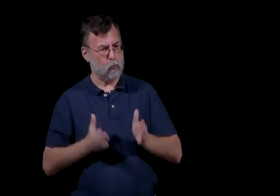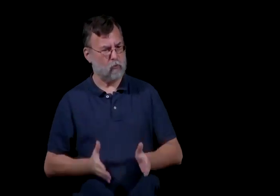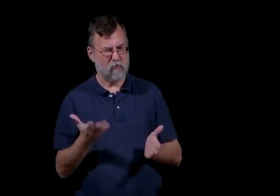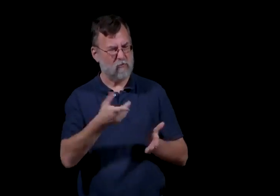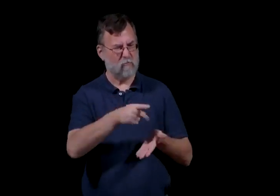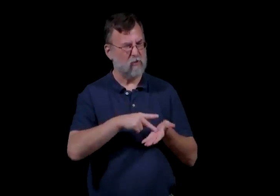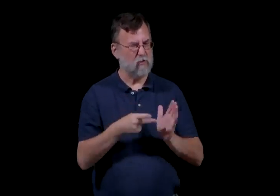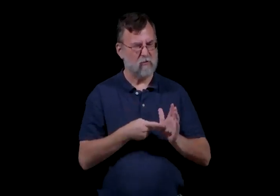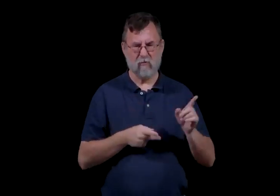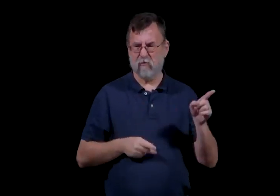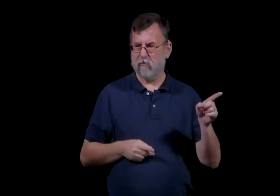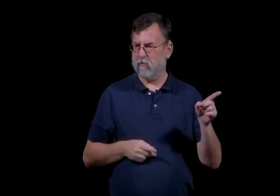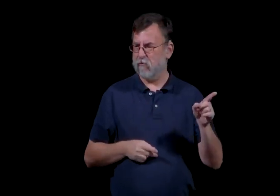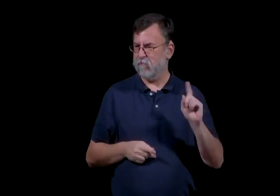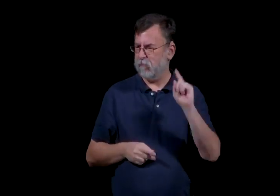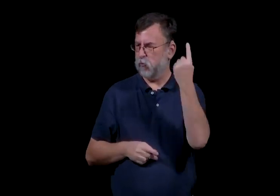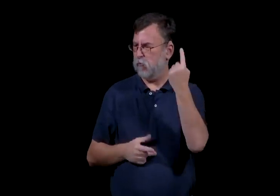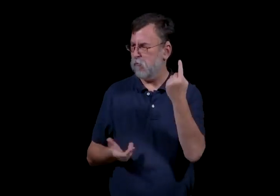my shepherd. What does that mean?